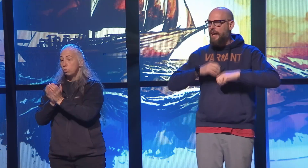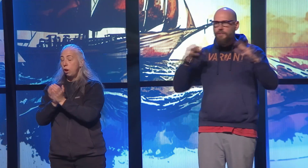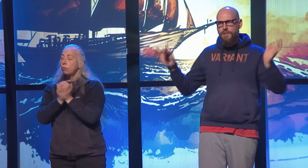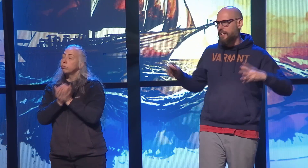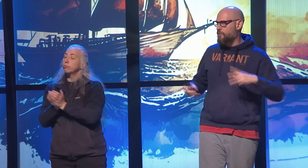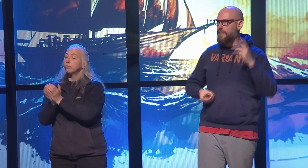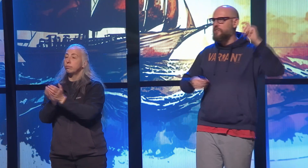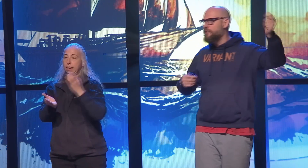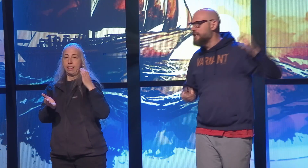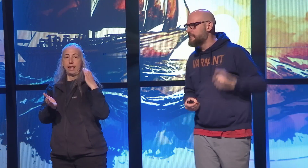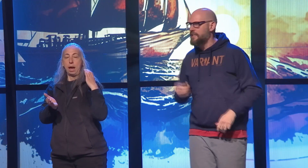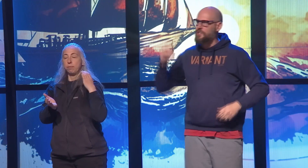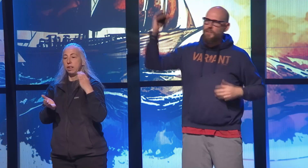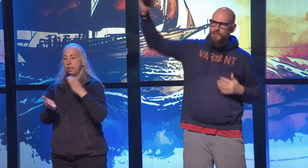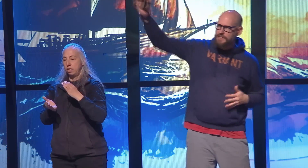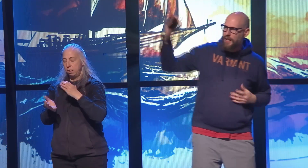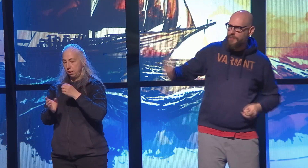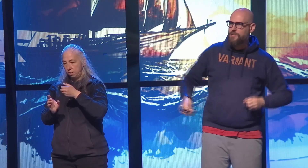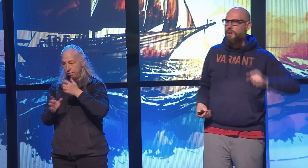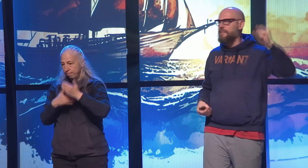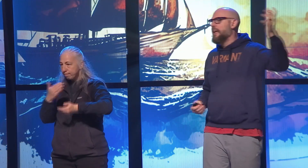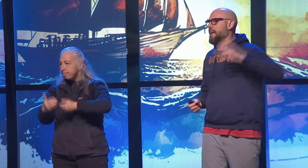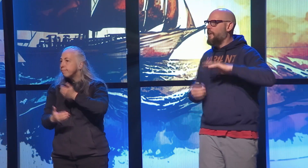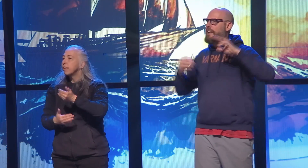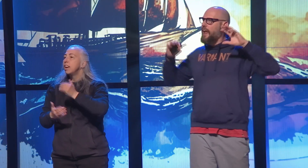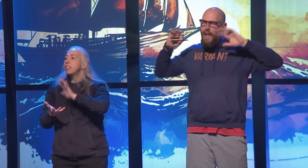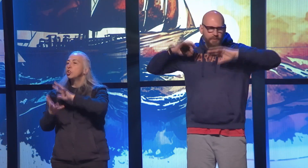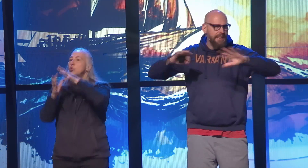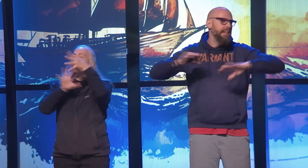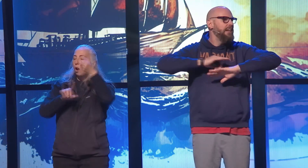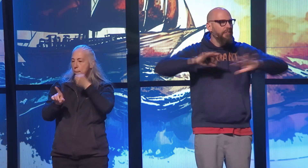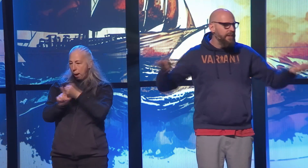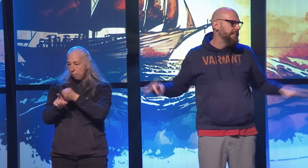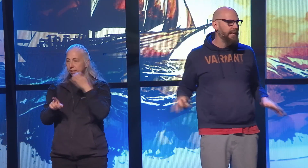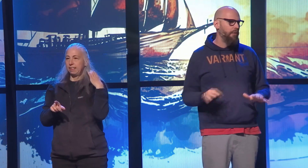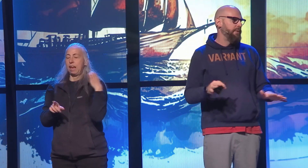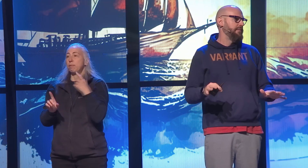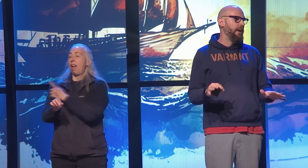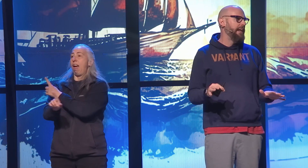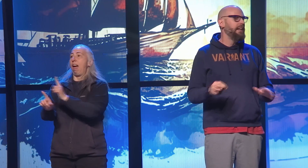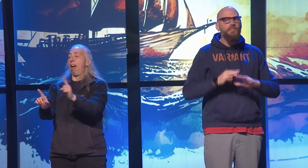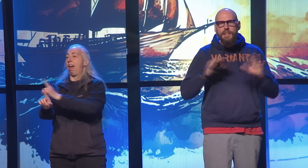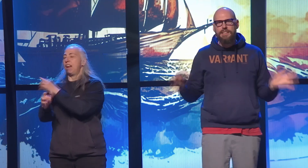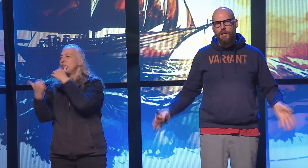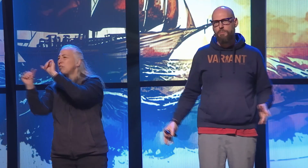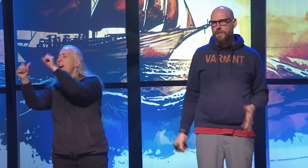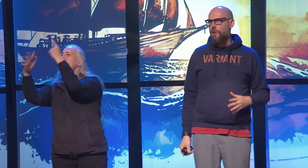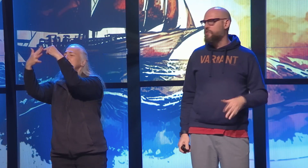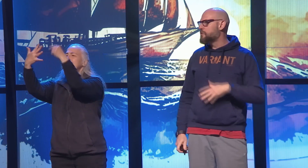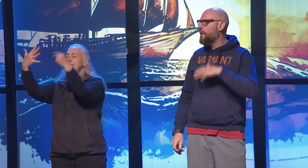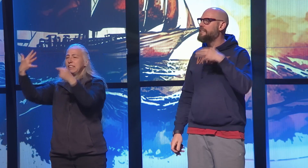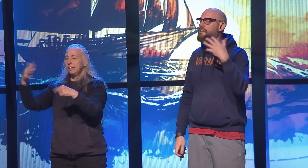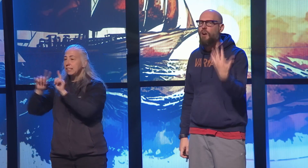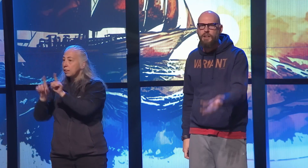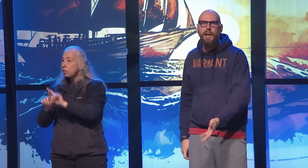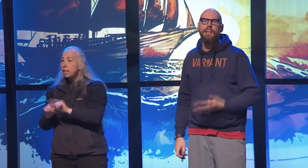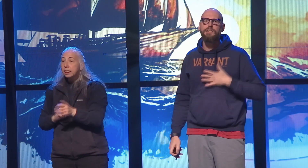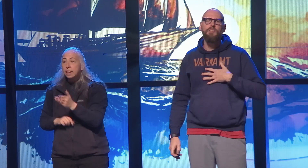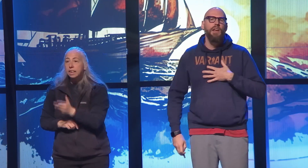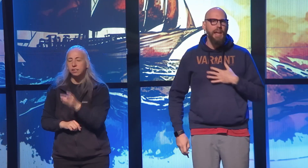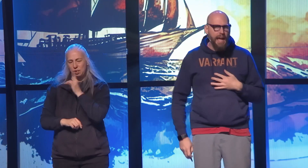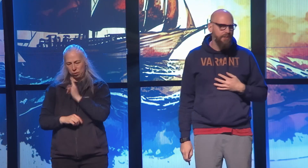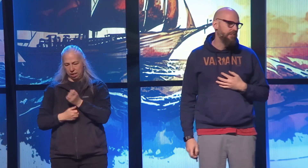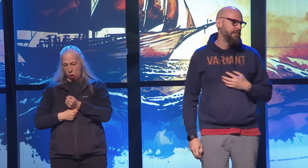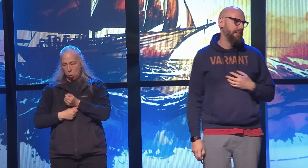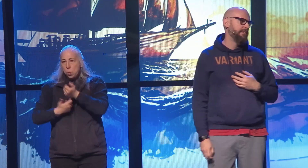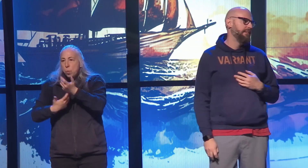just trying everything. Well, let's do this. Let's shift the sail this way, right? Everything, and nothing is helping, right? Nothing is helping at all. It's just wasting all kinds